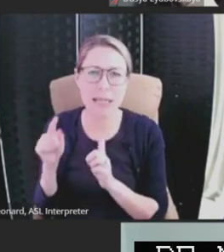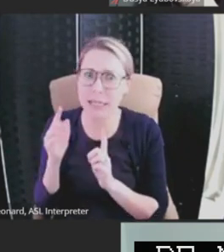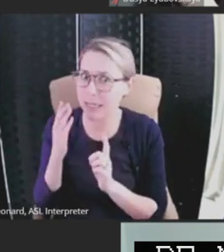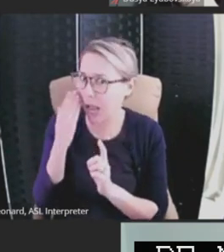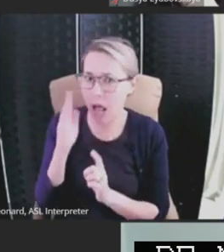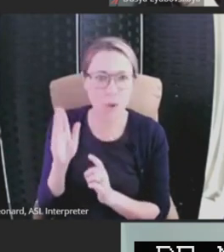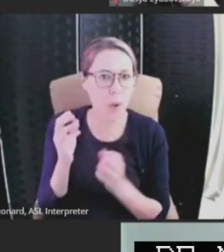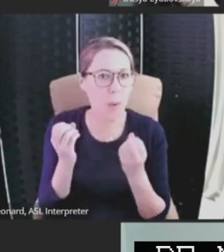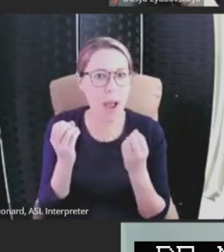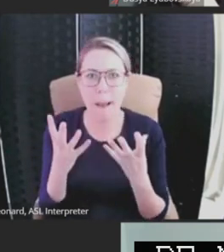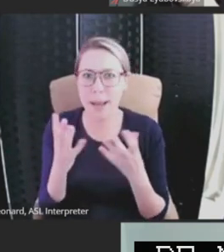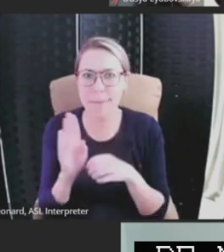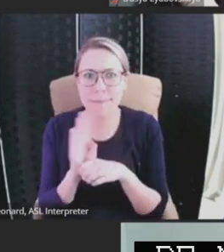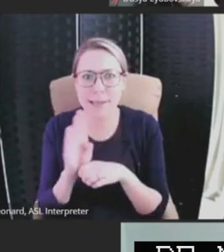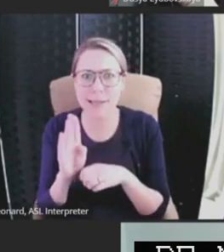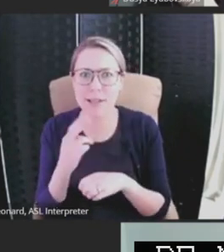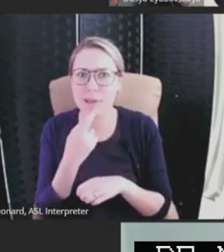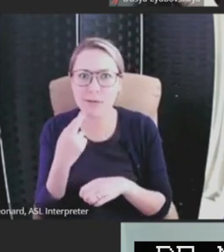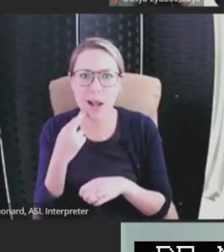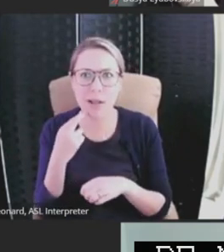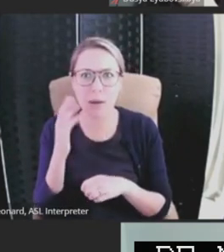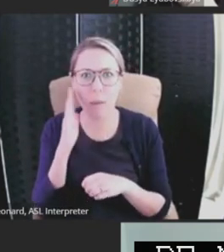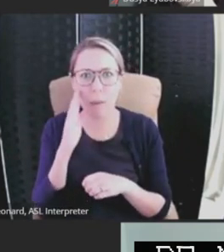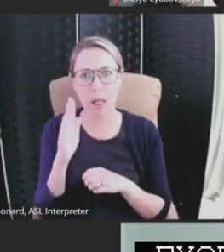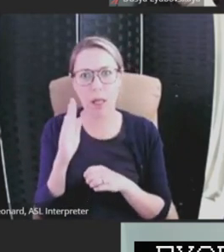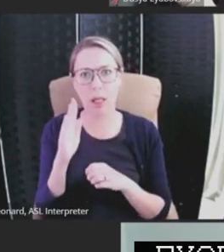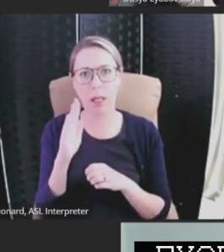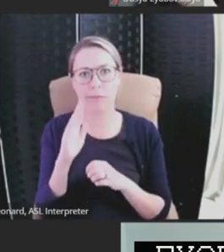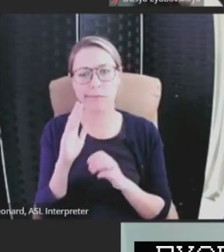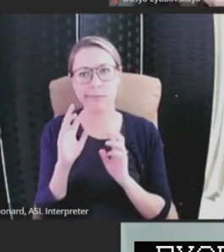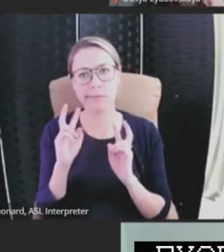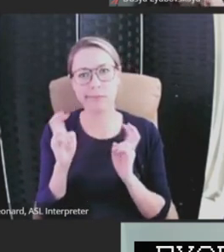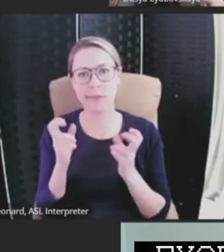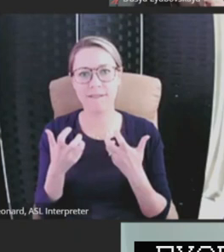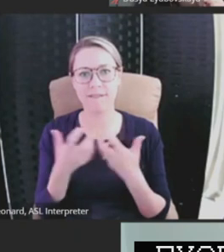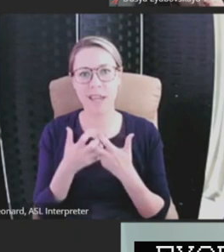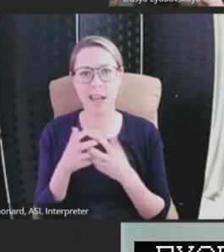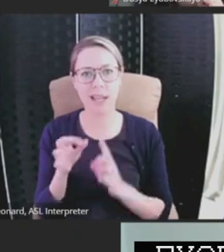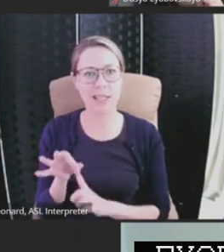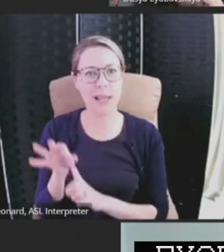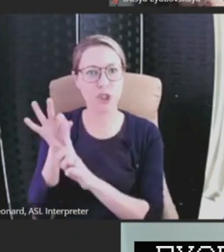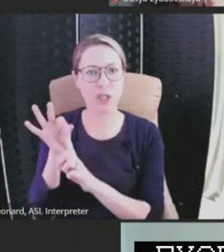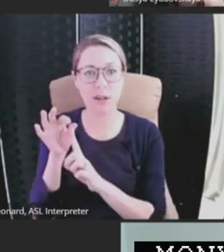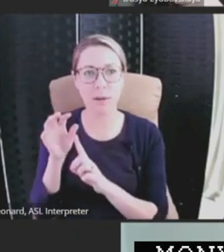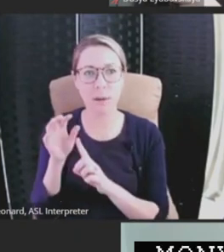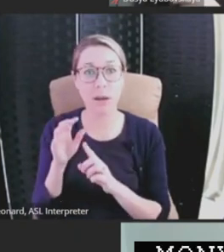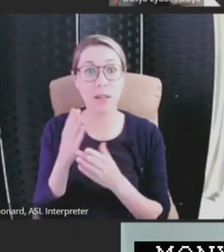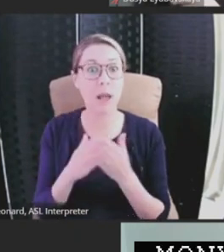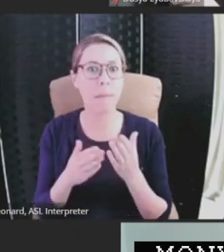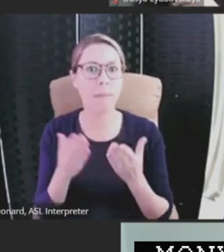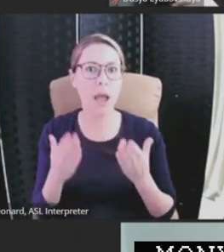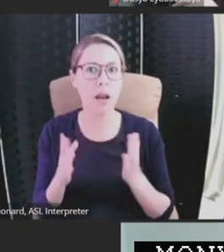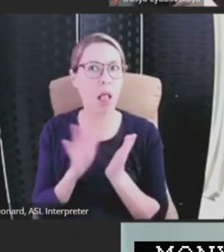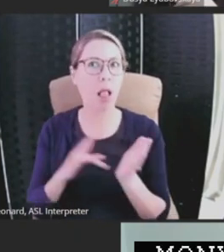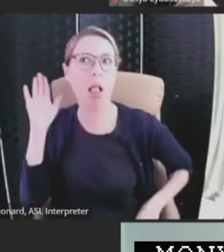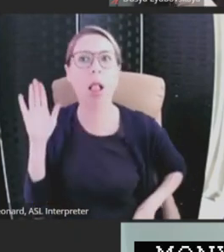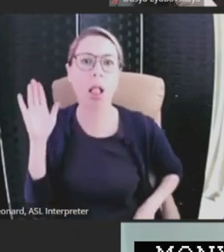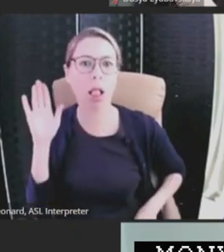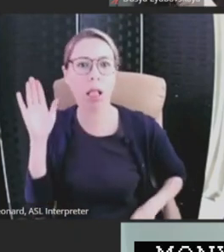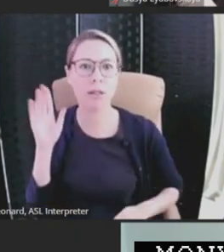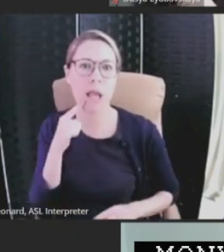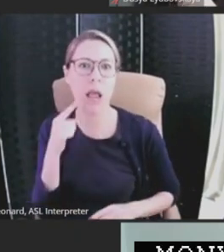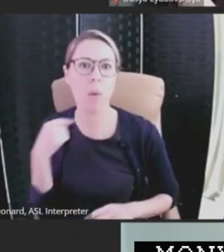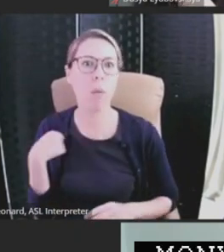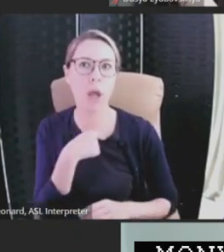I don't know how many businesses that already would include or how many might too readily fall back on we don't have another option